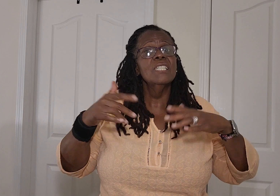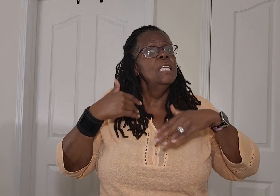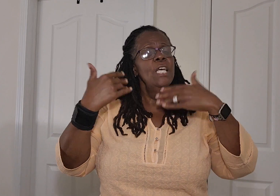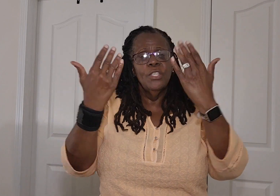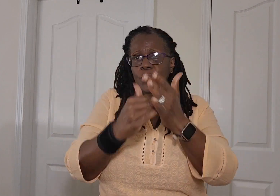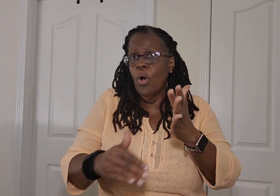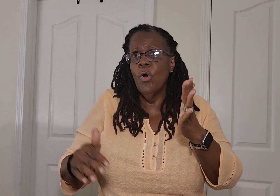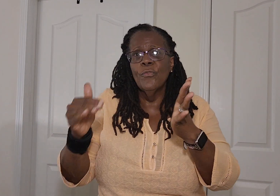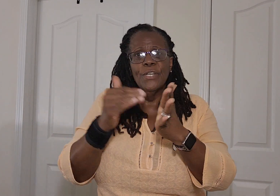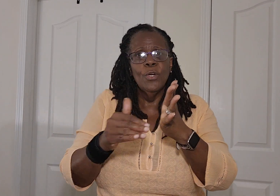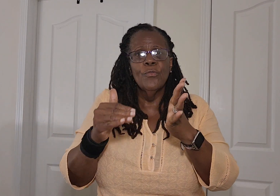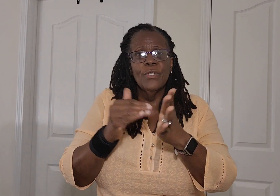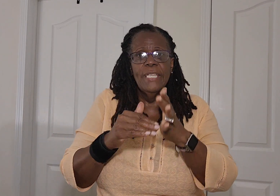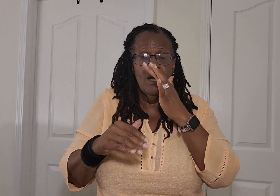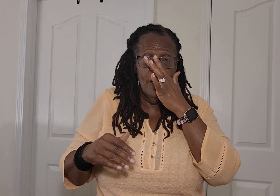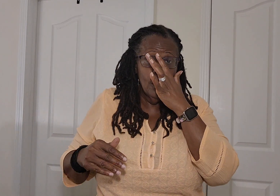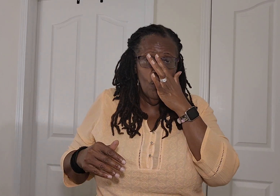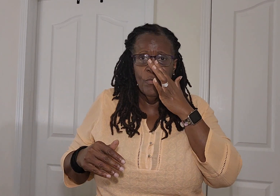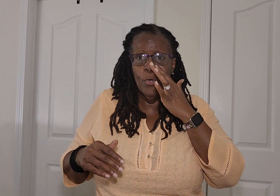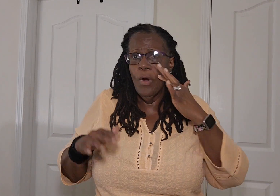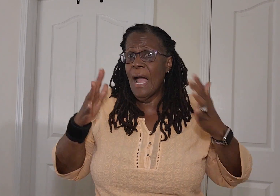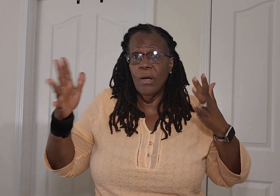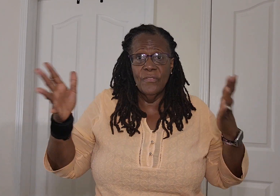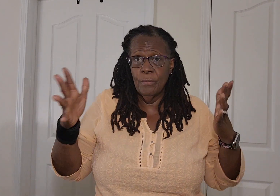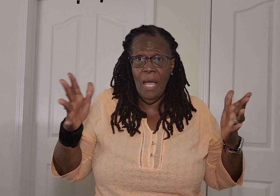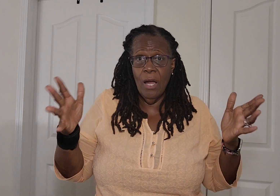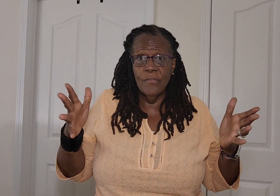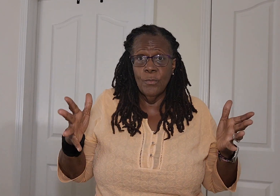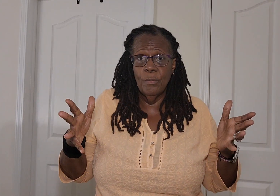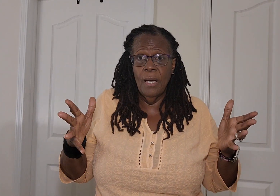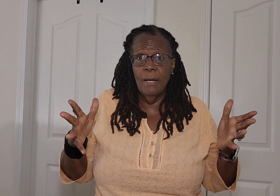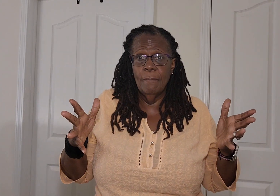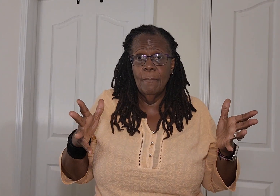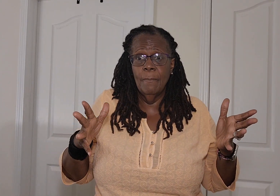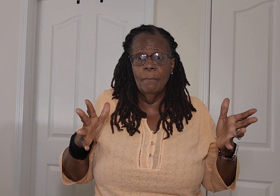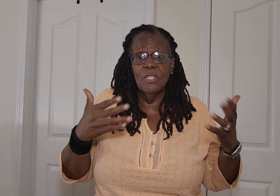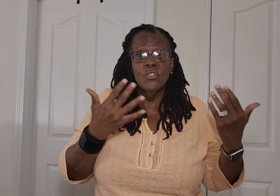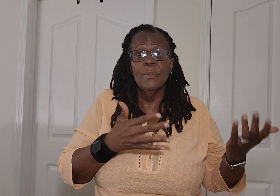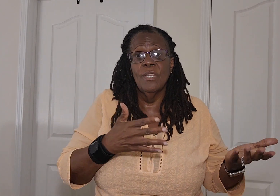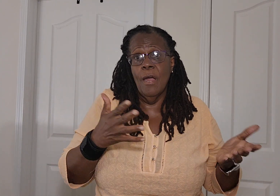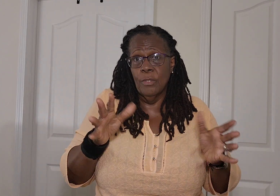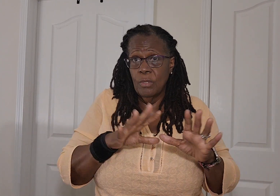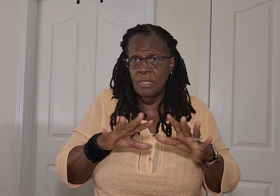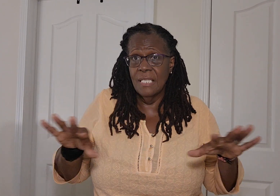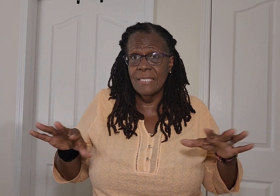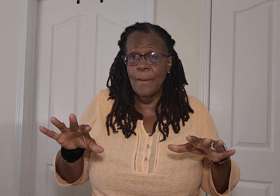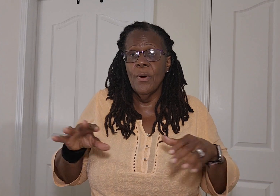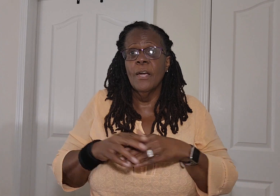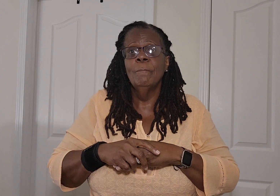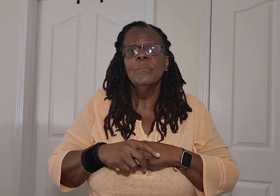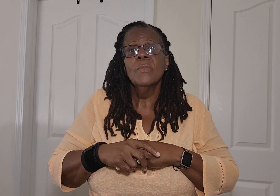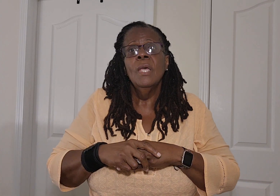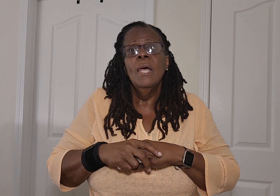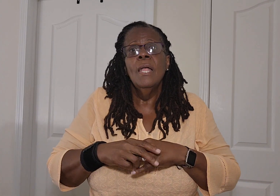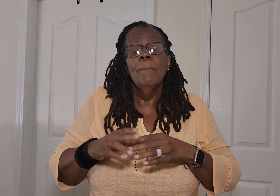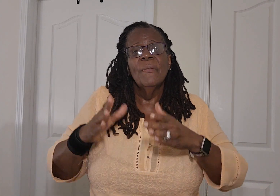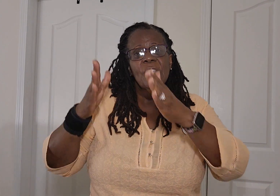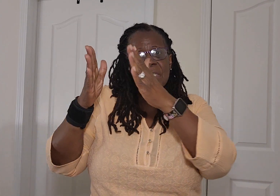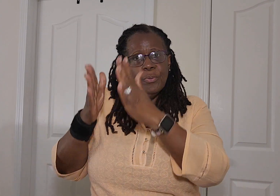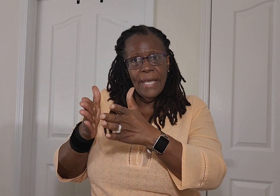good, over and over and over, or however Minister Bernard does that part. But the